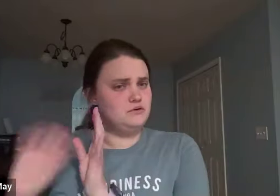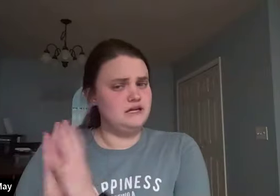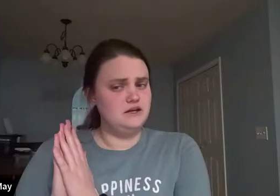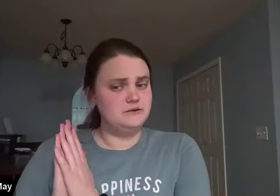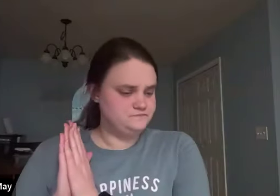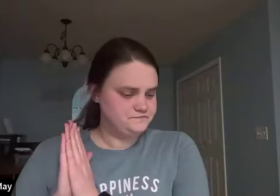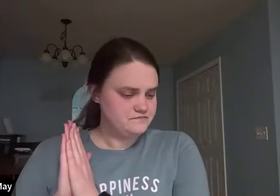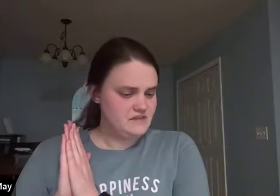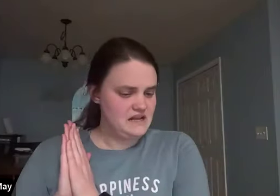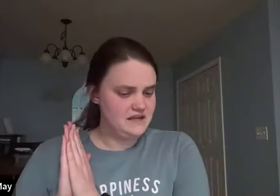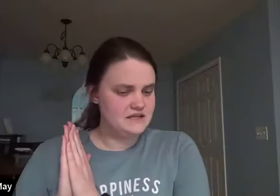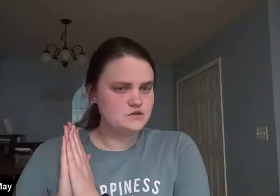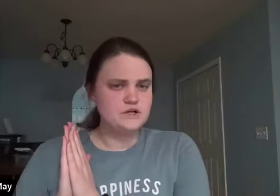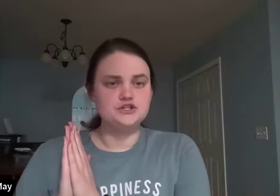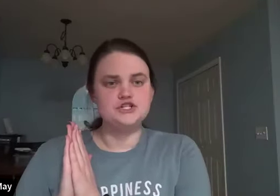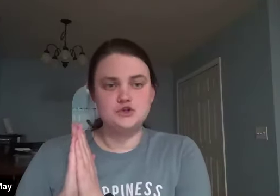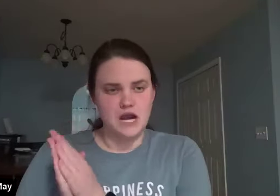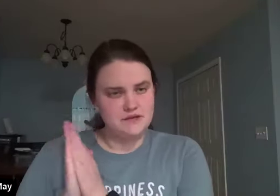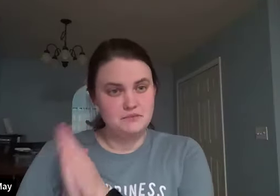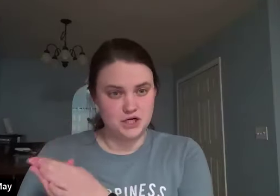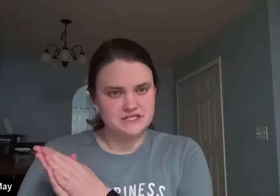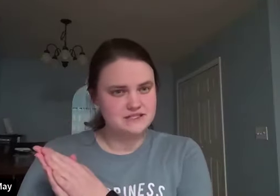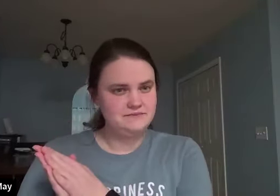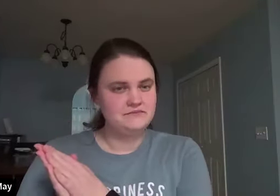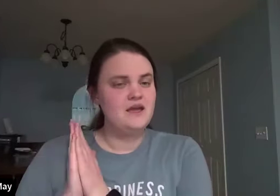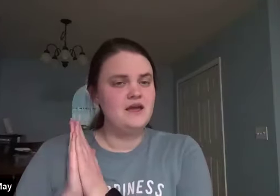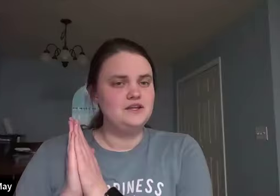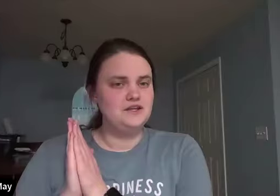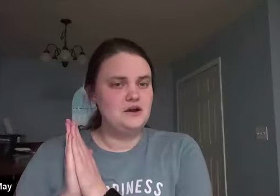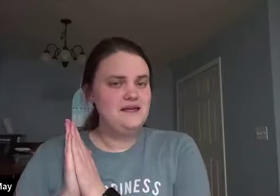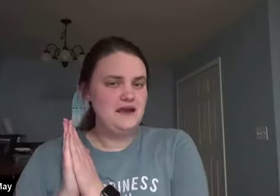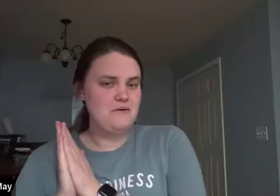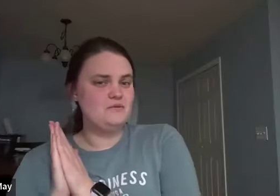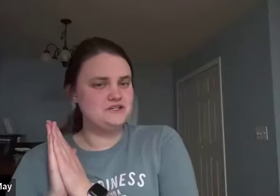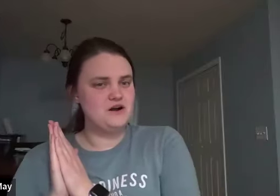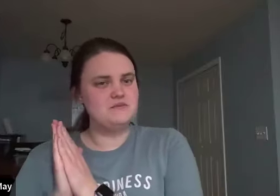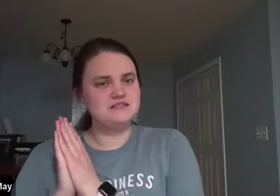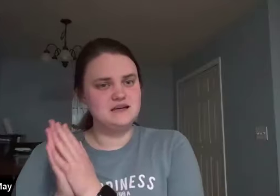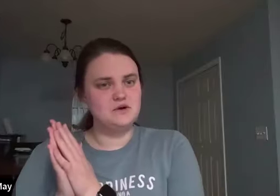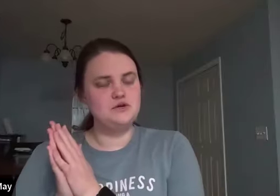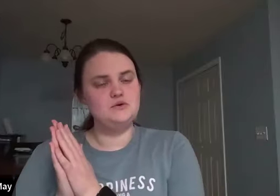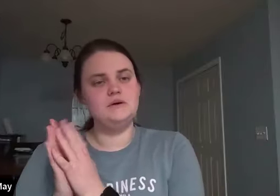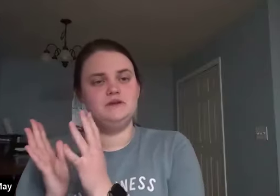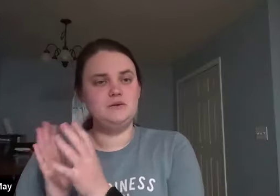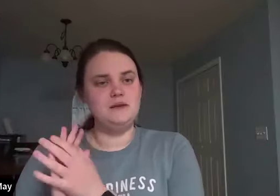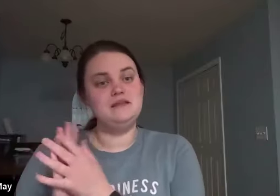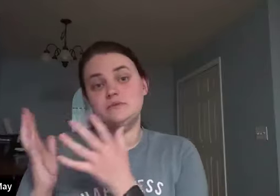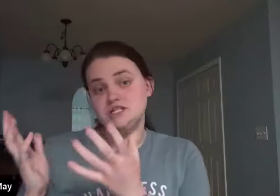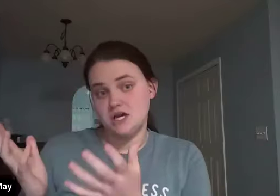quick here, is when you're describing a person, how when we're talking about someone who, maybe a little bit chubby